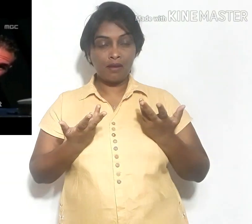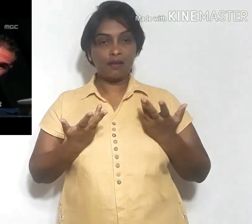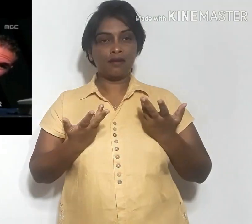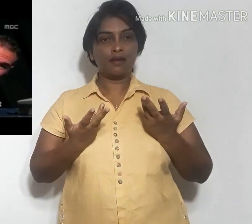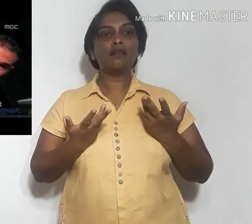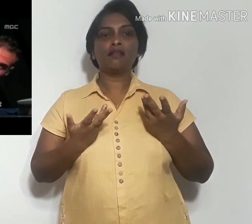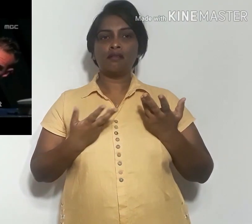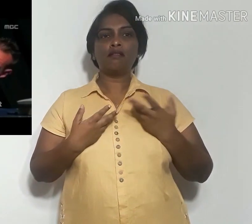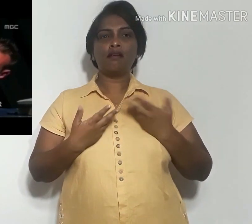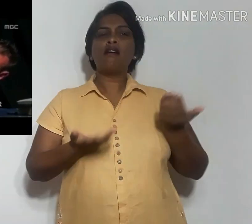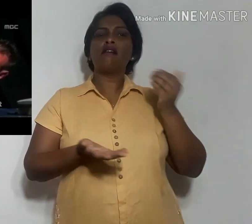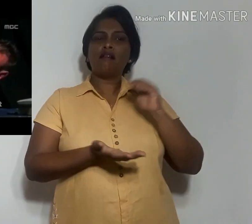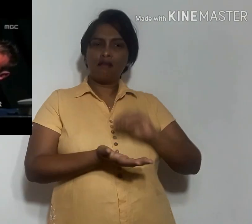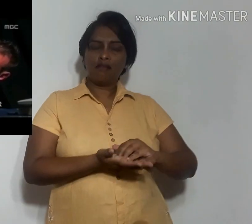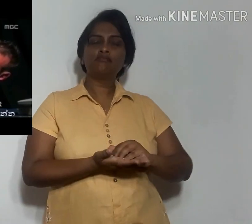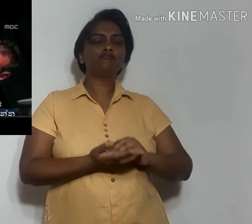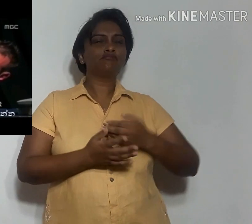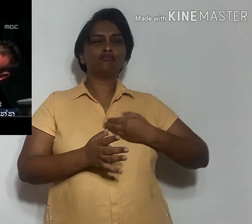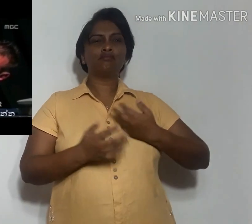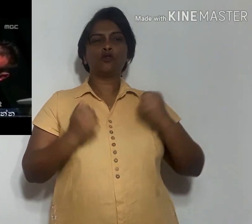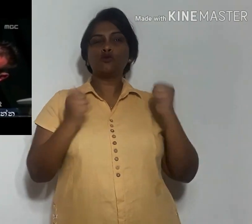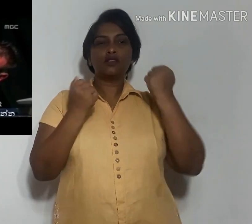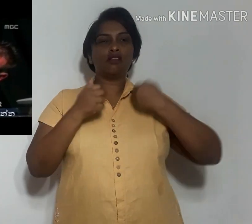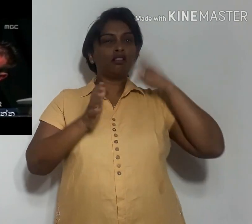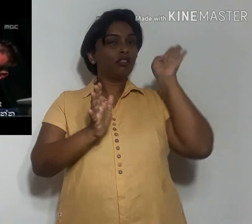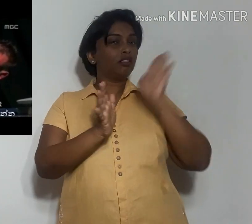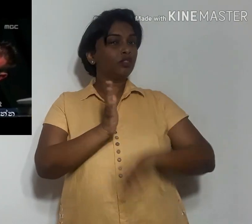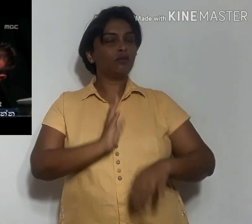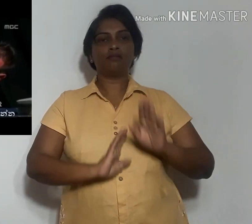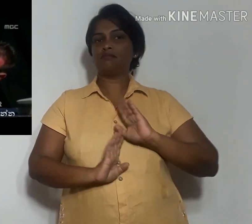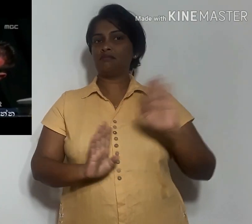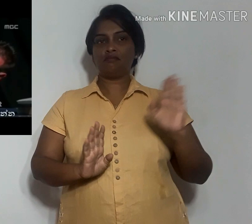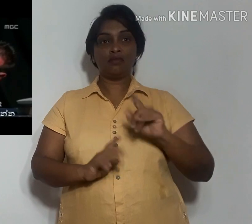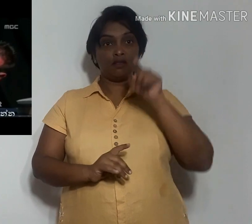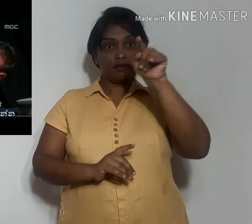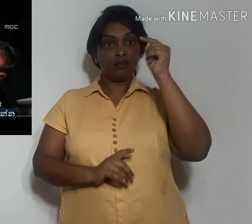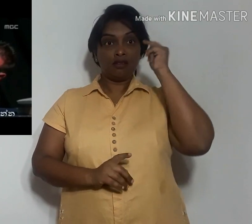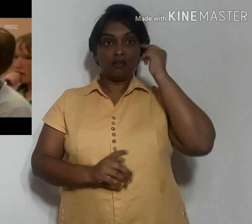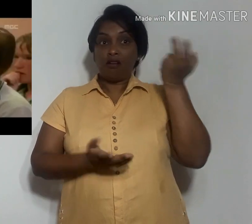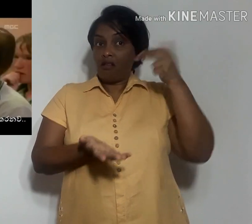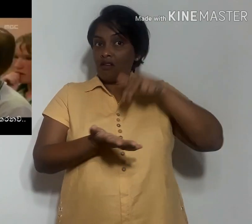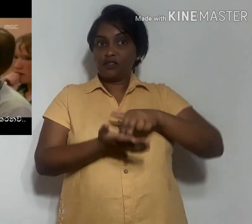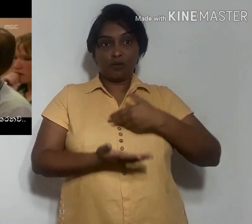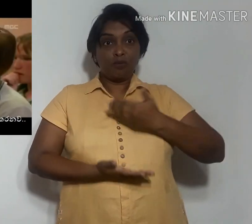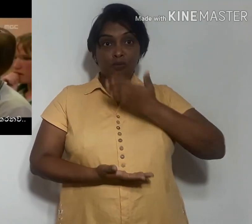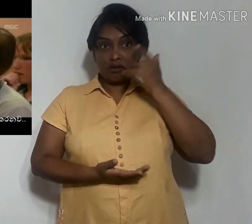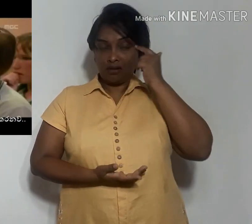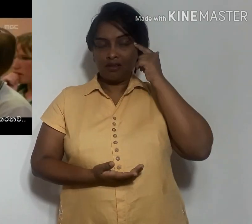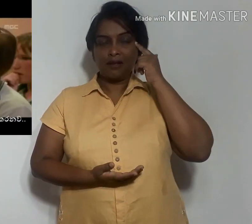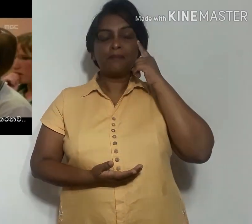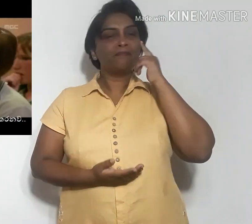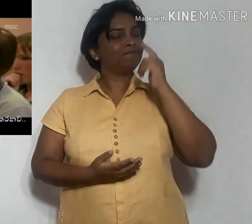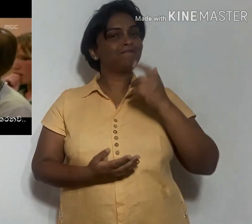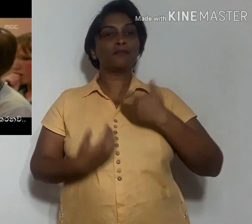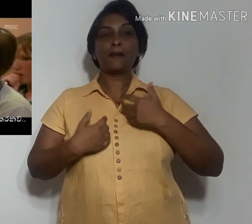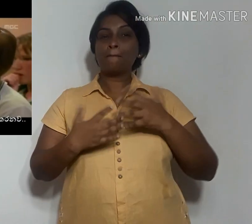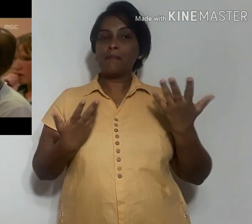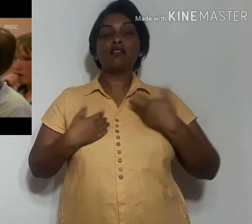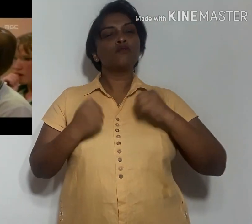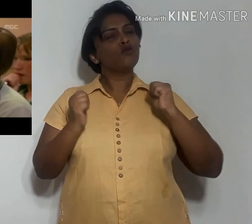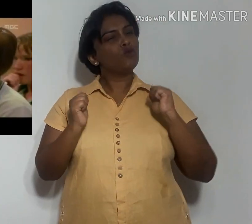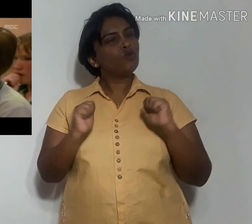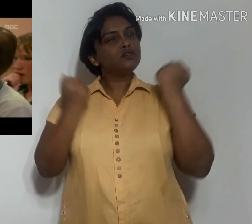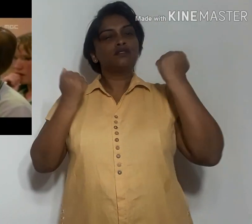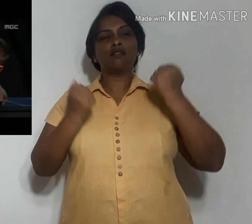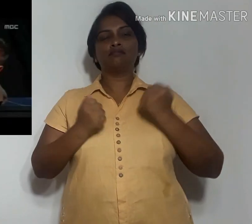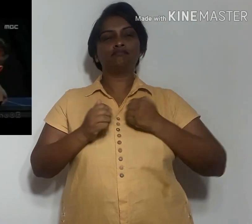if I fail and I give up, do you think that I'm ever going to get up? No. But if I fail, I try again